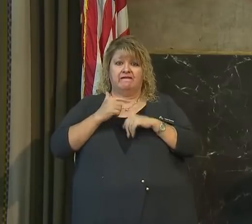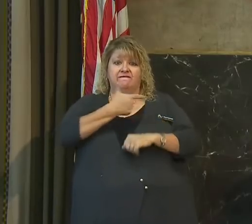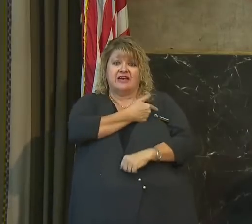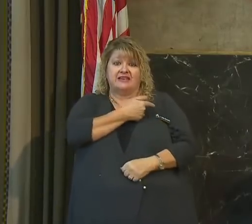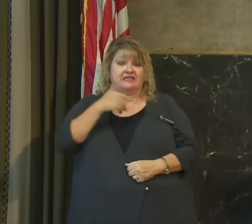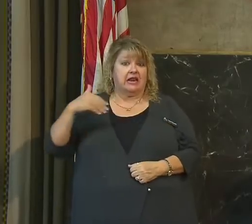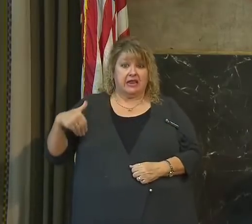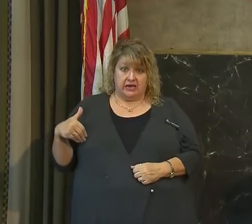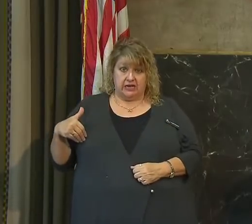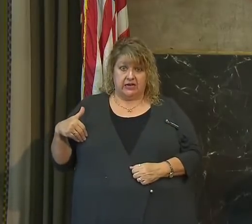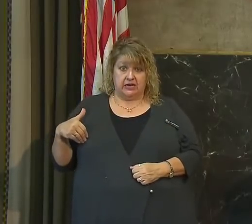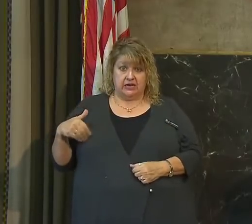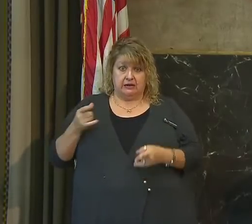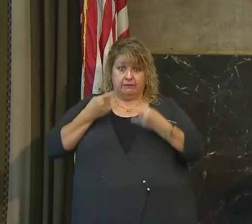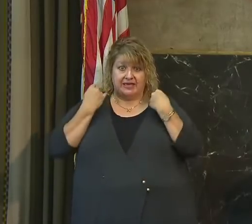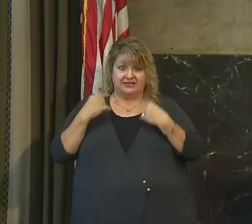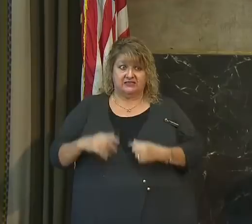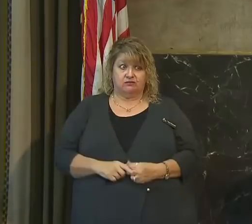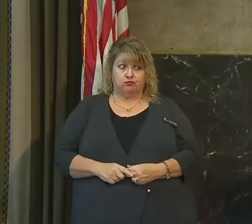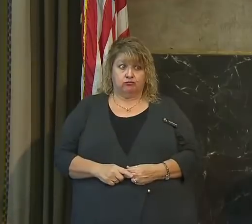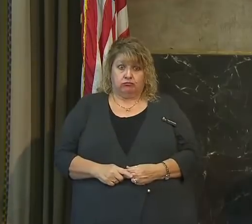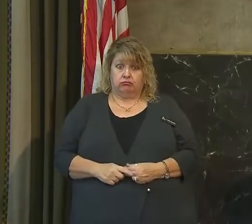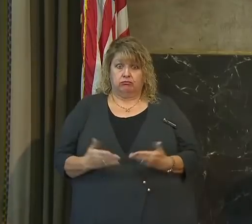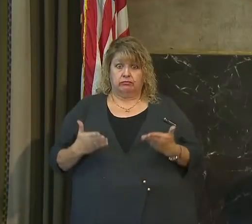unvaccinated, wear a mask.